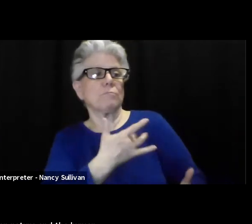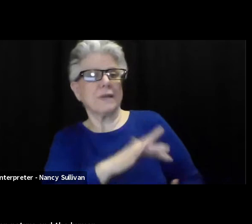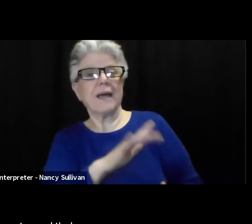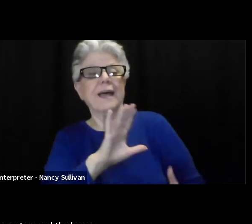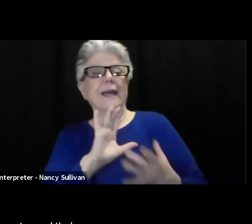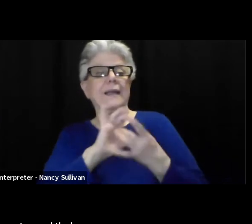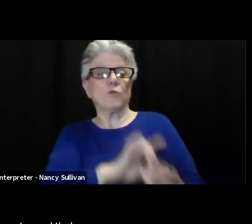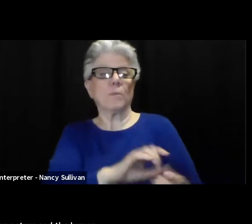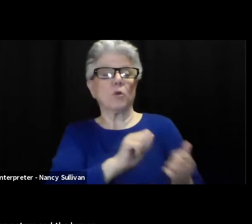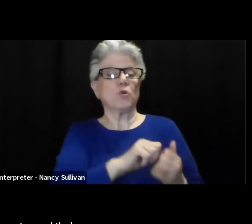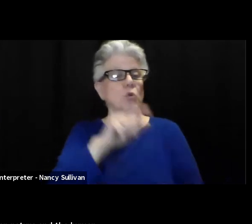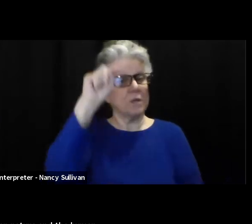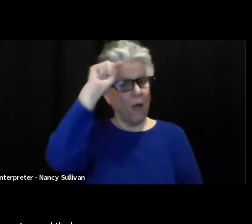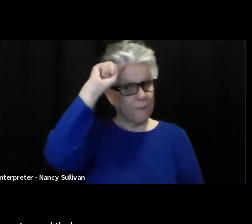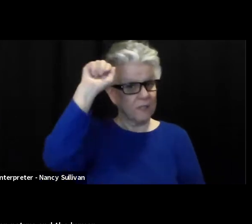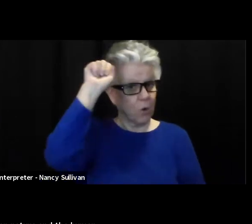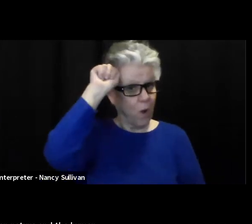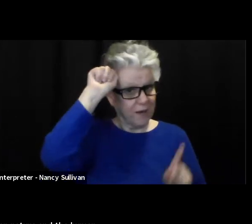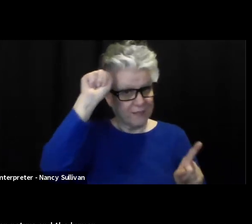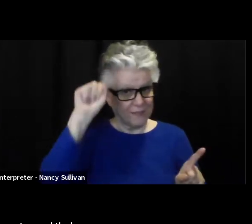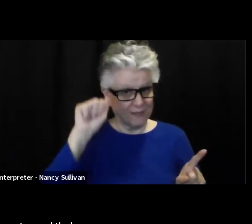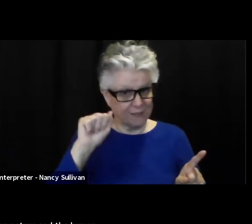Aquinas.